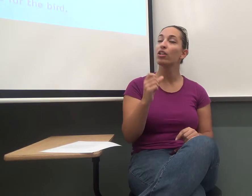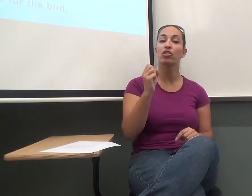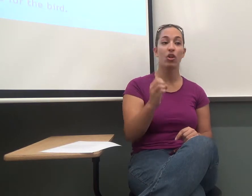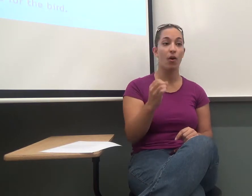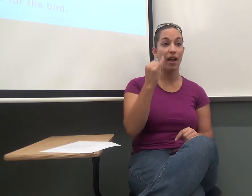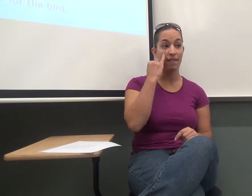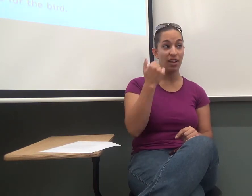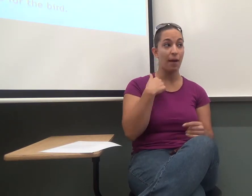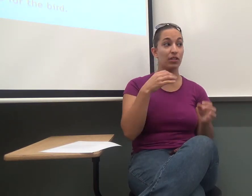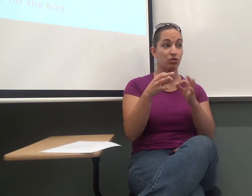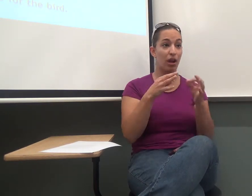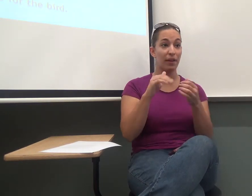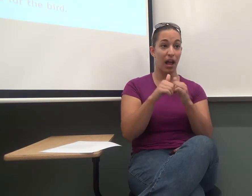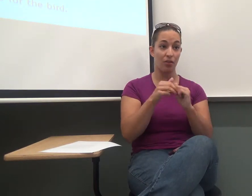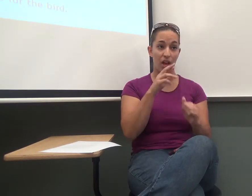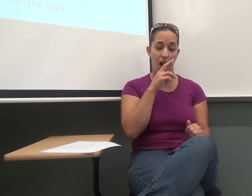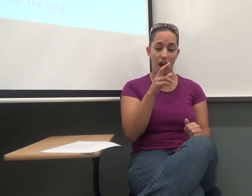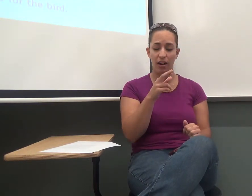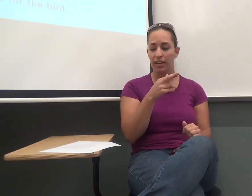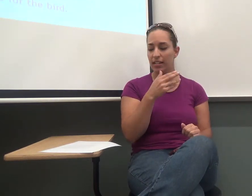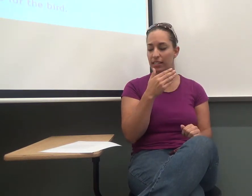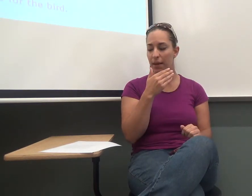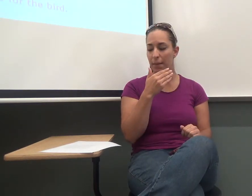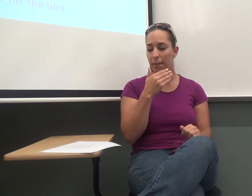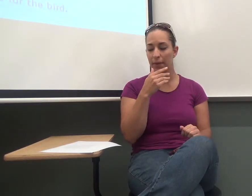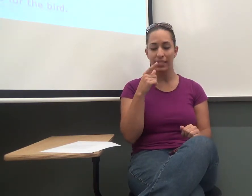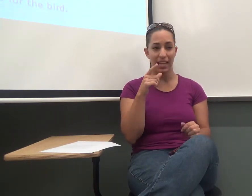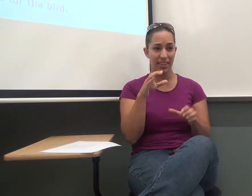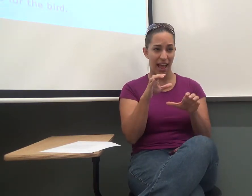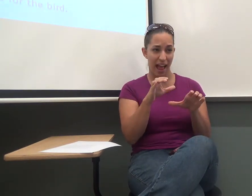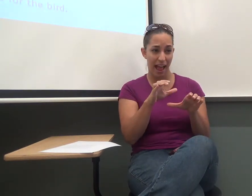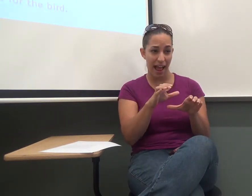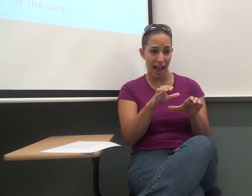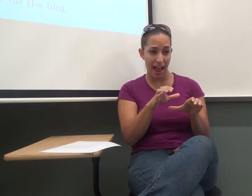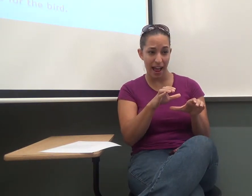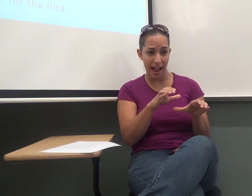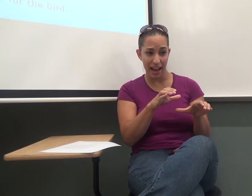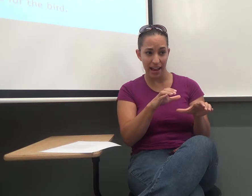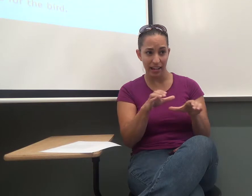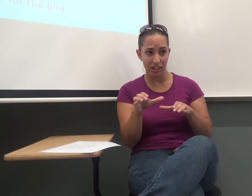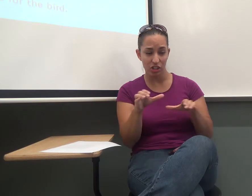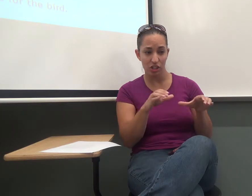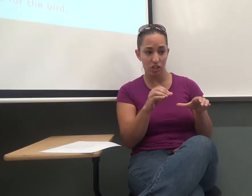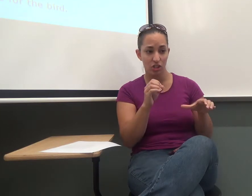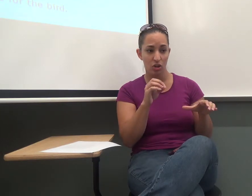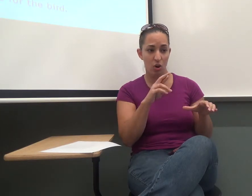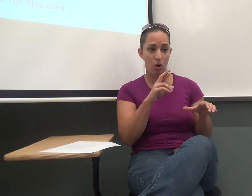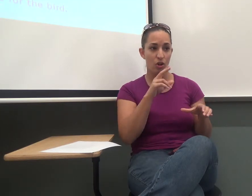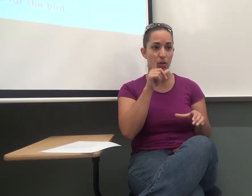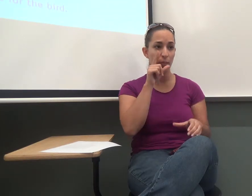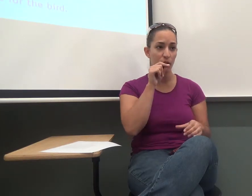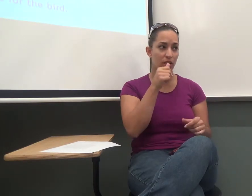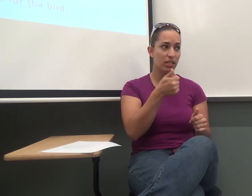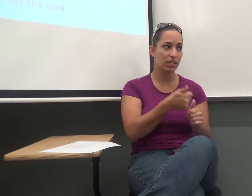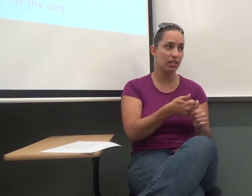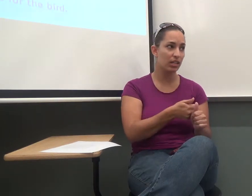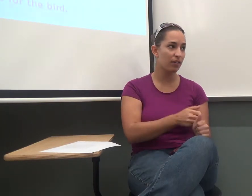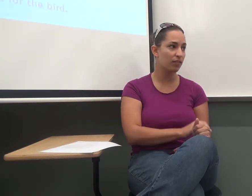is it better that they be, is the action that I'm describing as friendly and sociable? Or the actual bird itself? The bird itself.